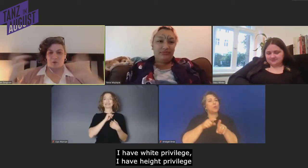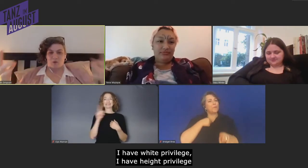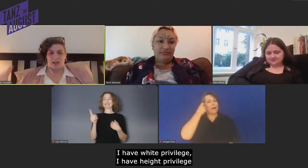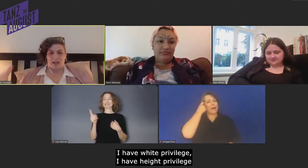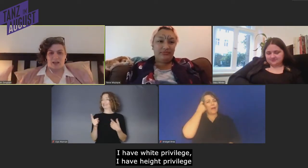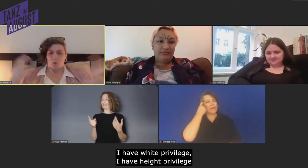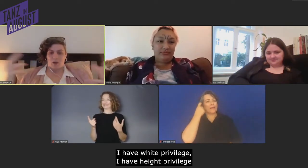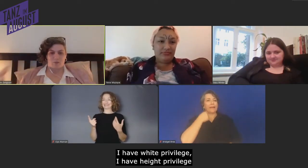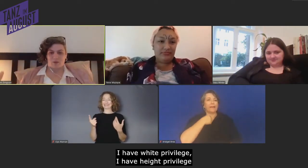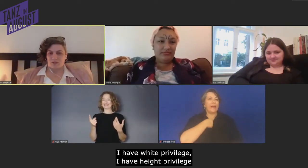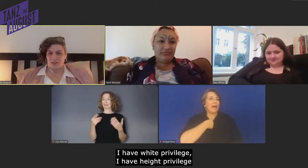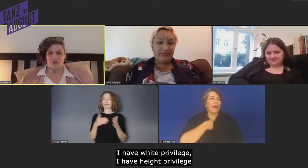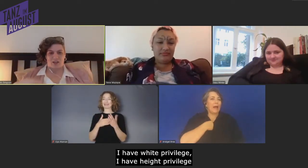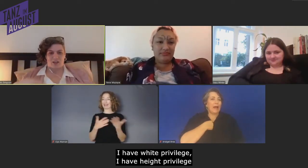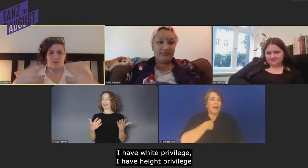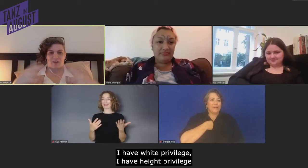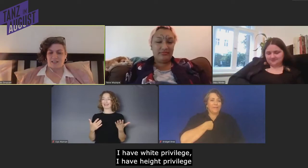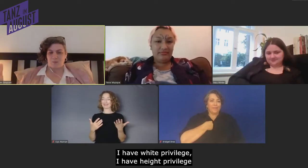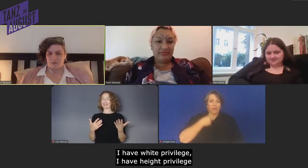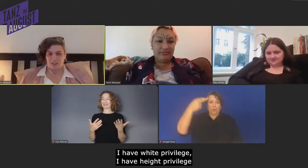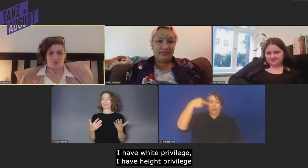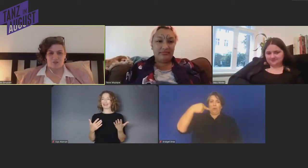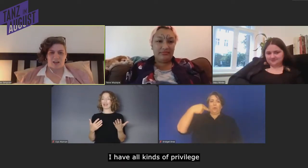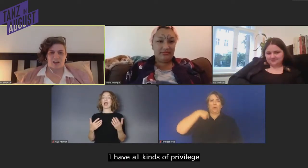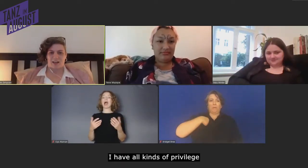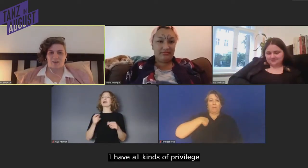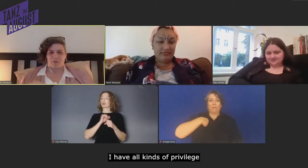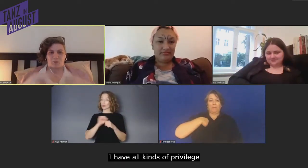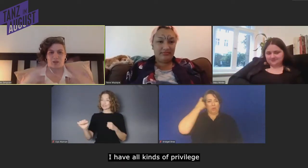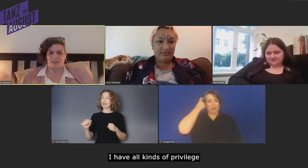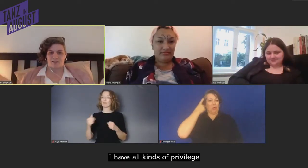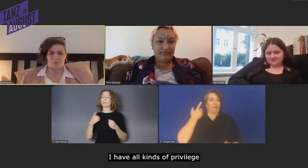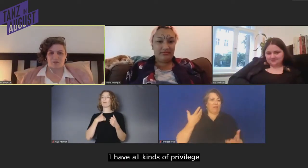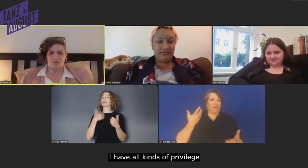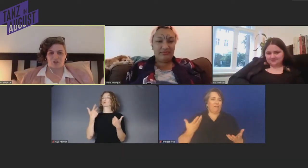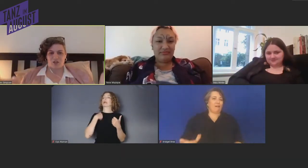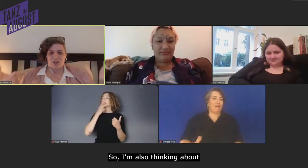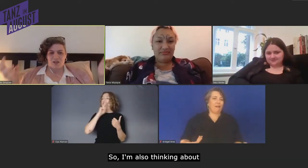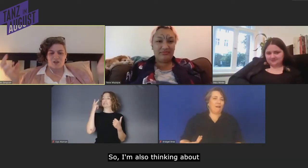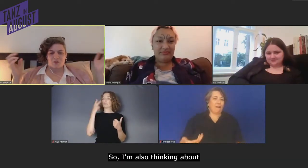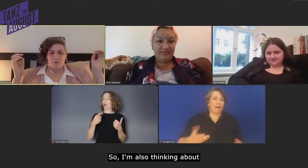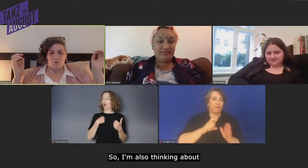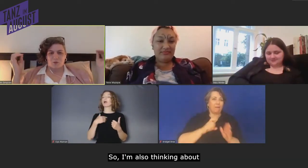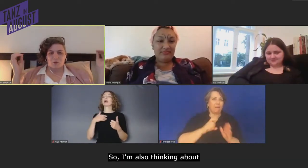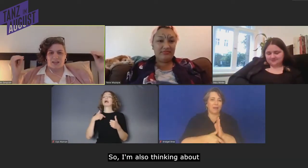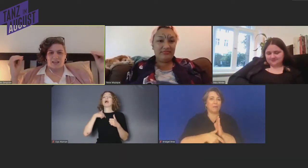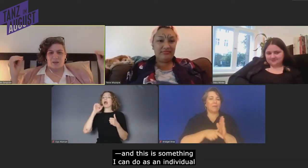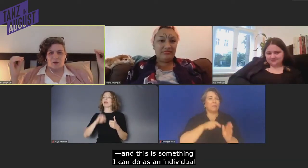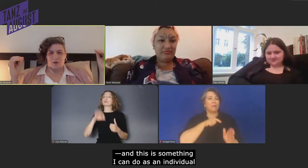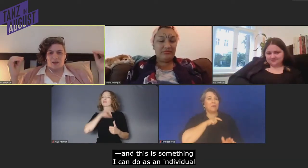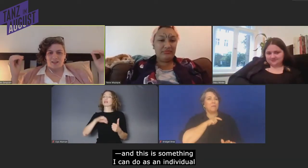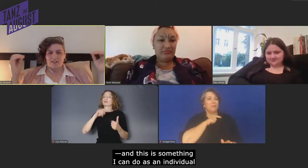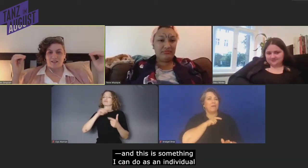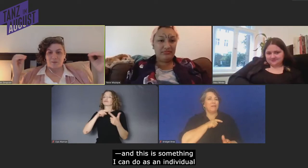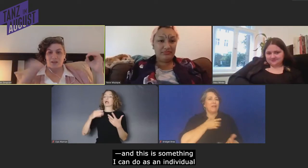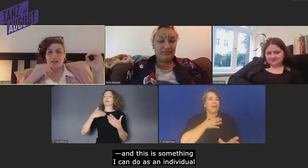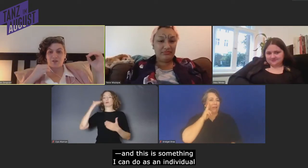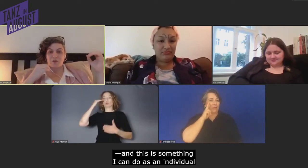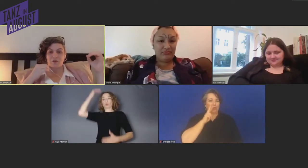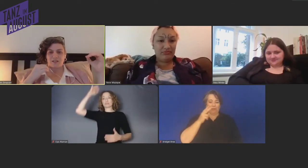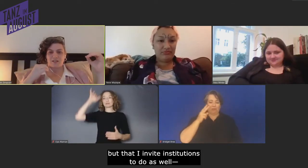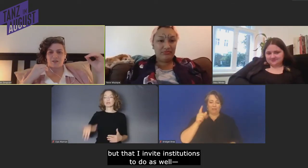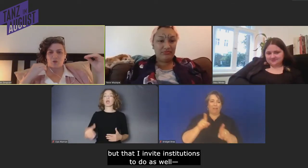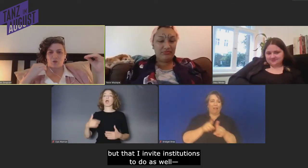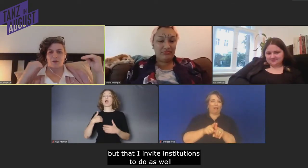have white privilege, I have height privilege, I have all kinds of privilege. So I'm also thinking about, and this is something I can do